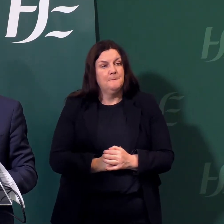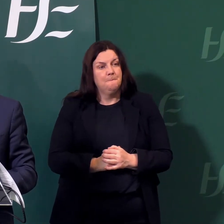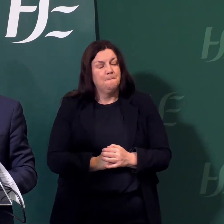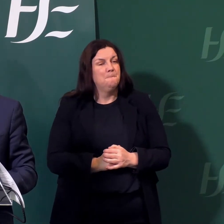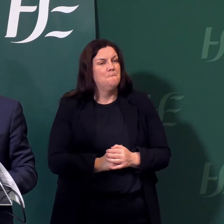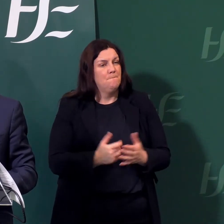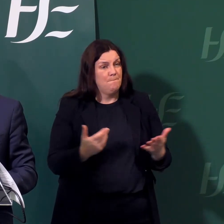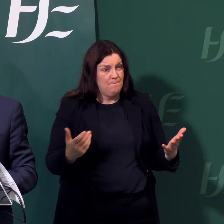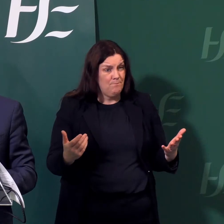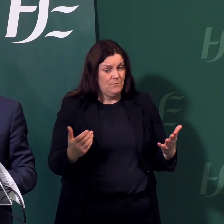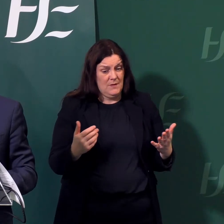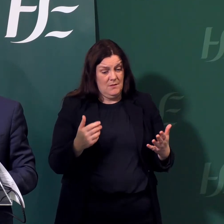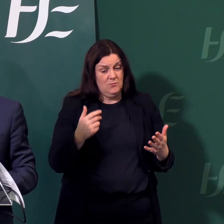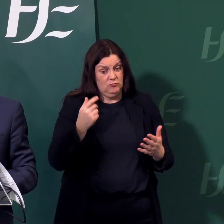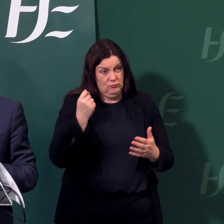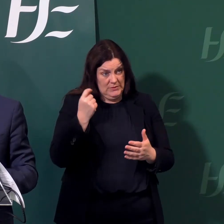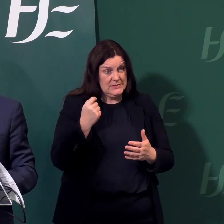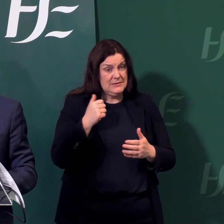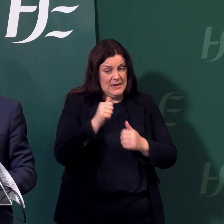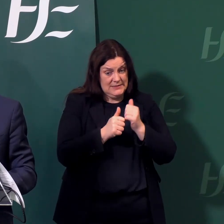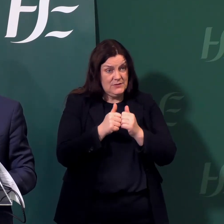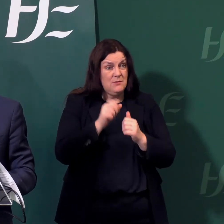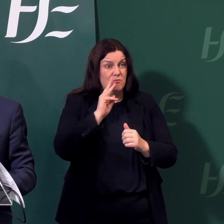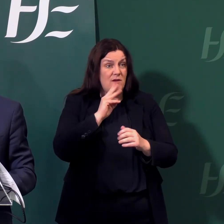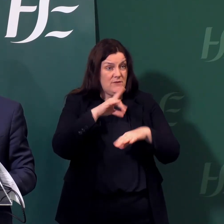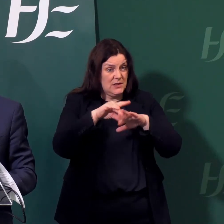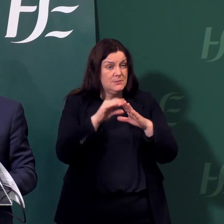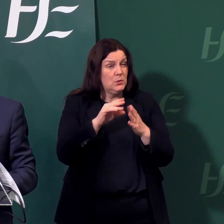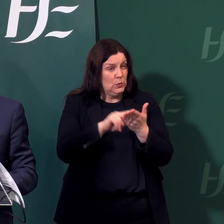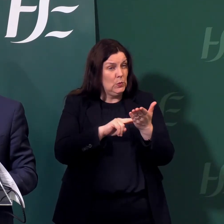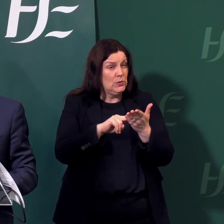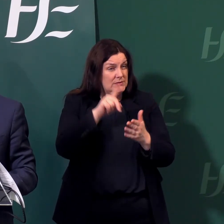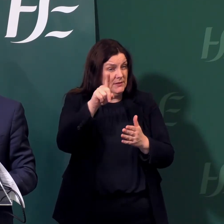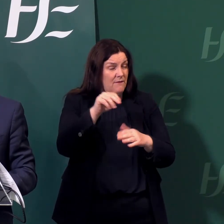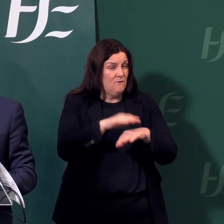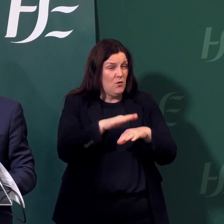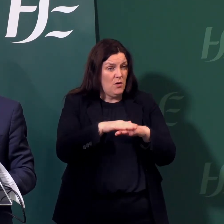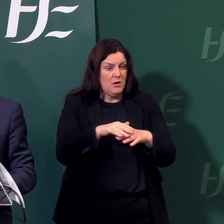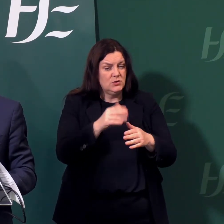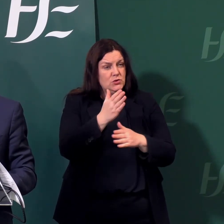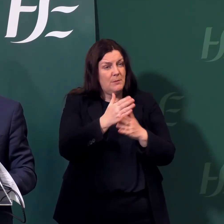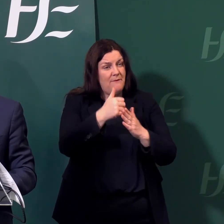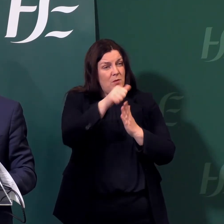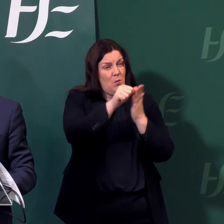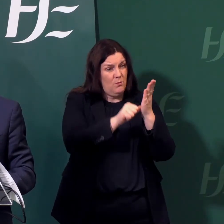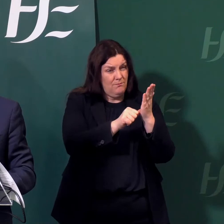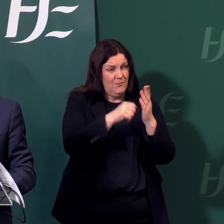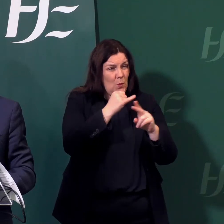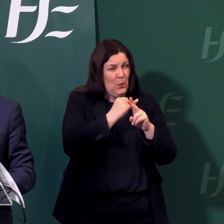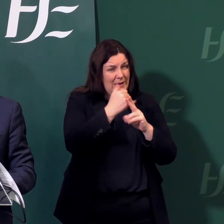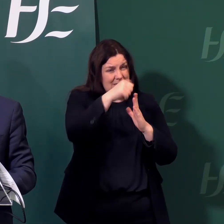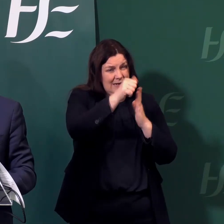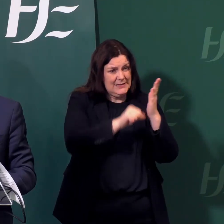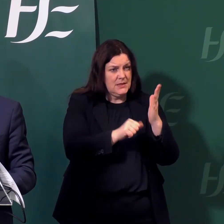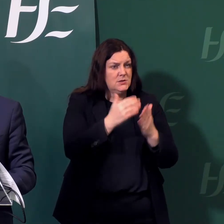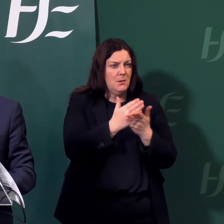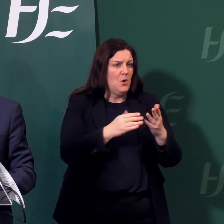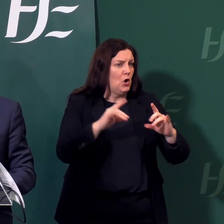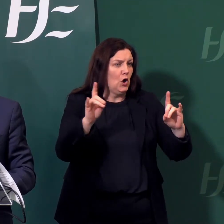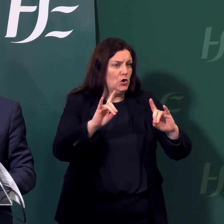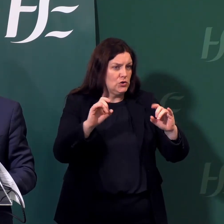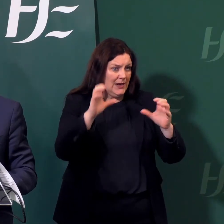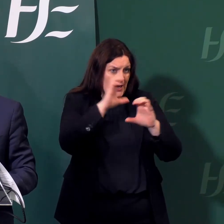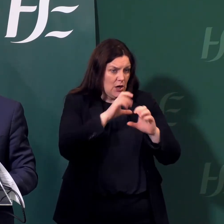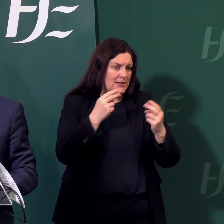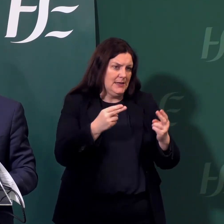the past few weeks in private hospitals has been utilised to address some of our waiting list activity, some urgent care that's needed,